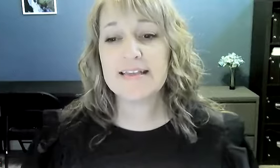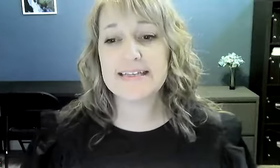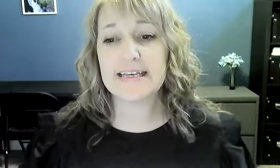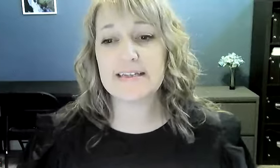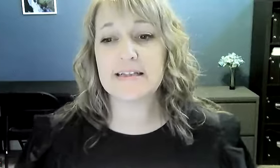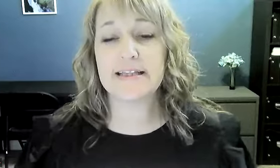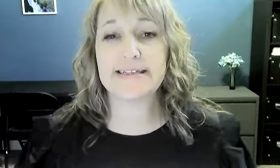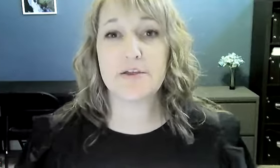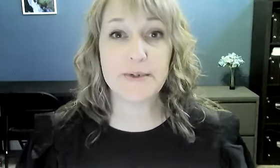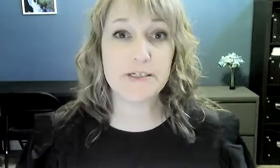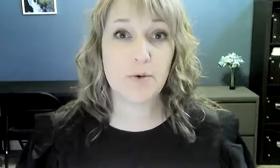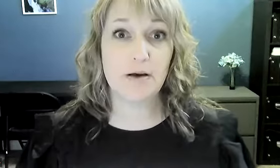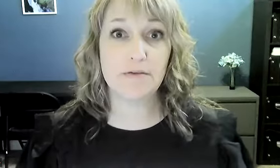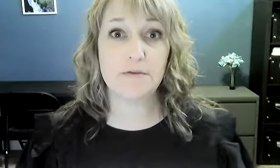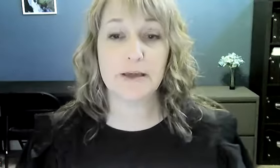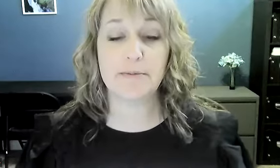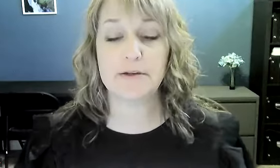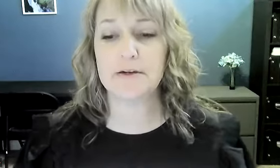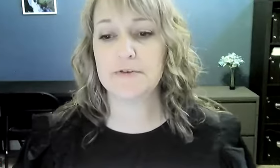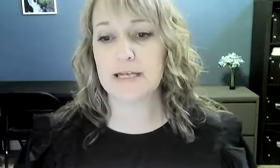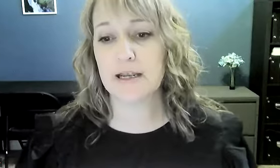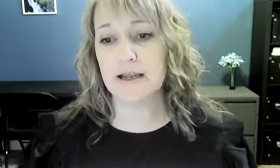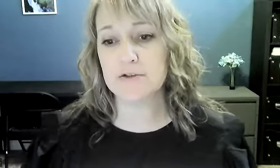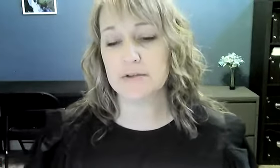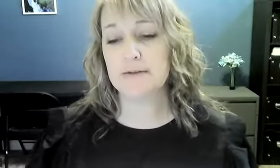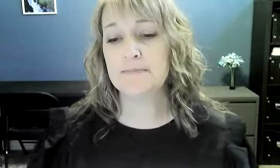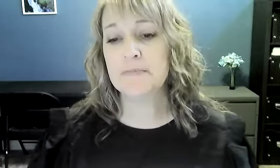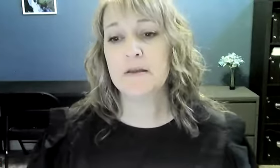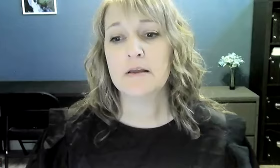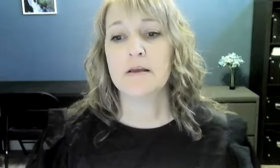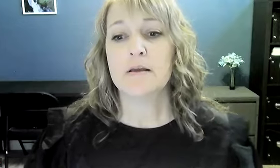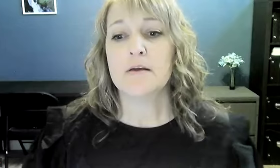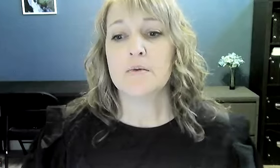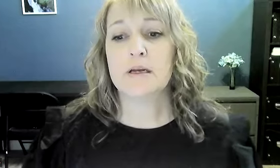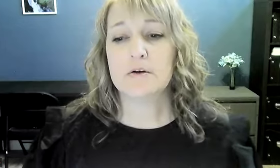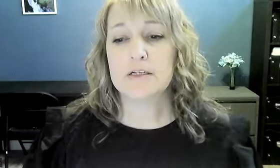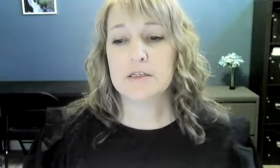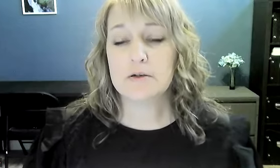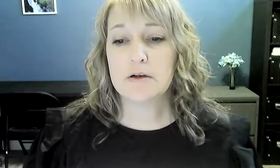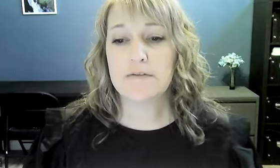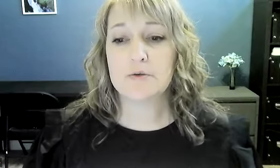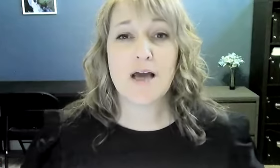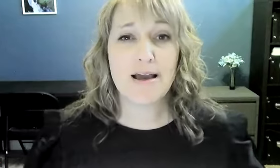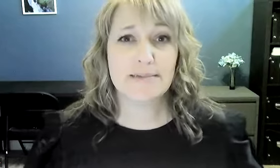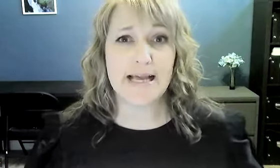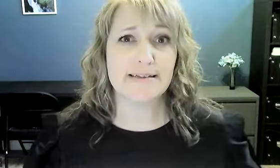This is lesson 312, vocabulary for signing naturally. We are going to learn a few time signs,